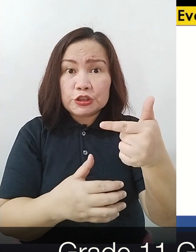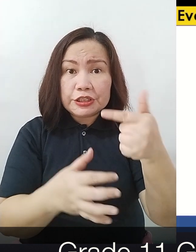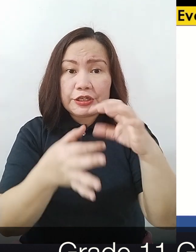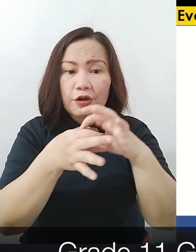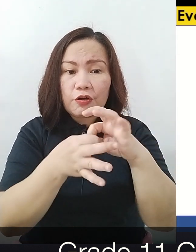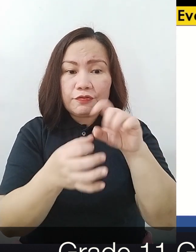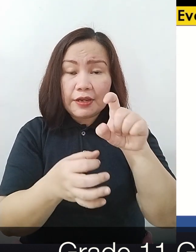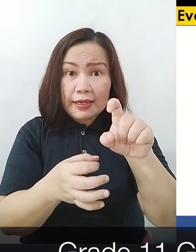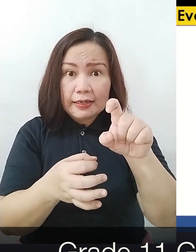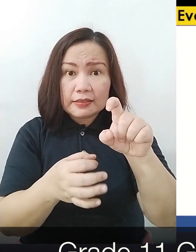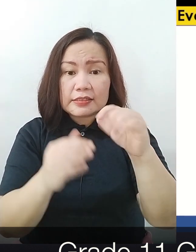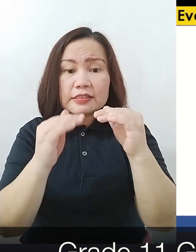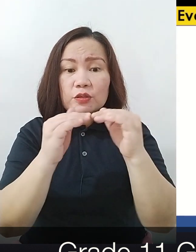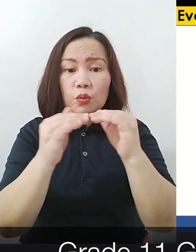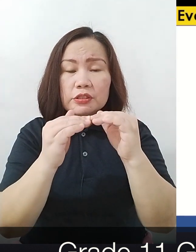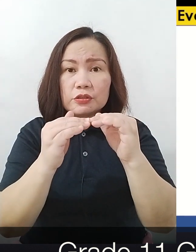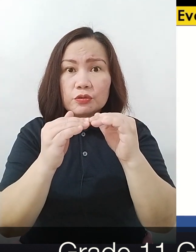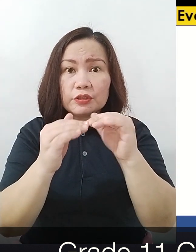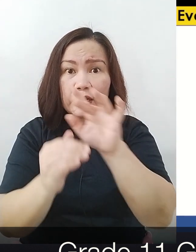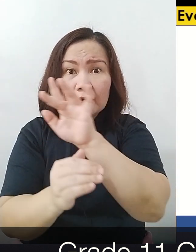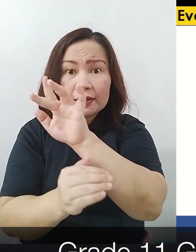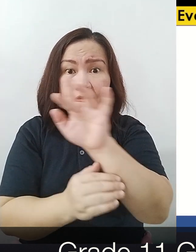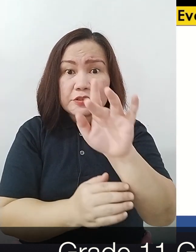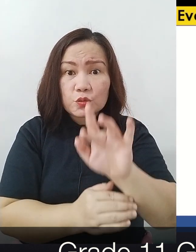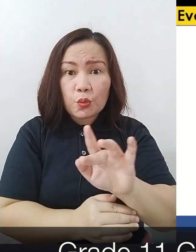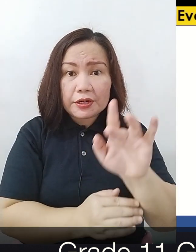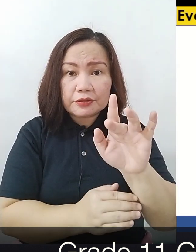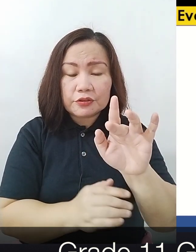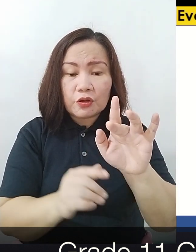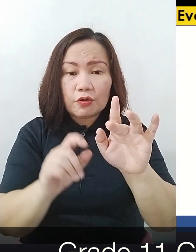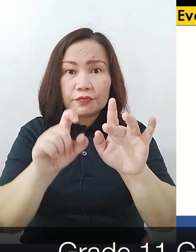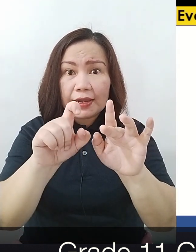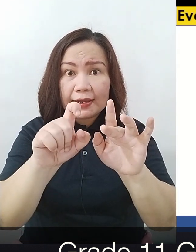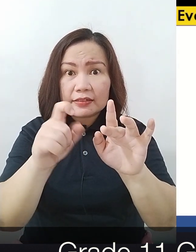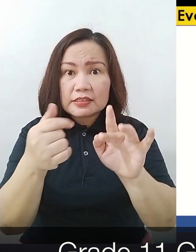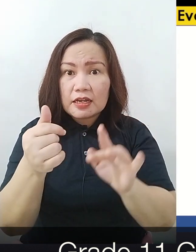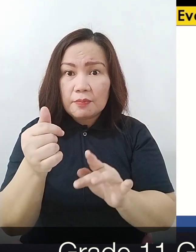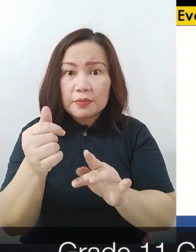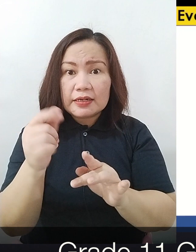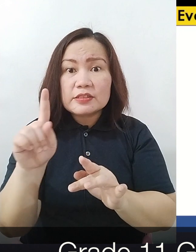g of x is equal to the square root of x plus 1.